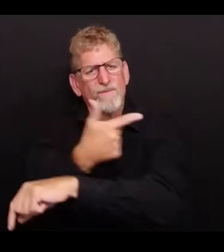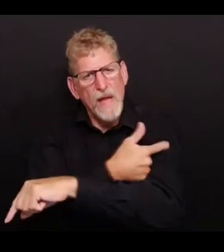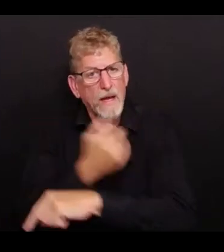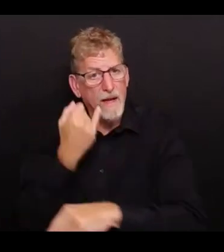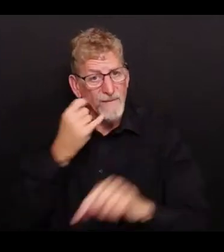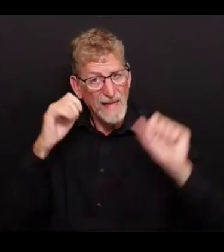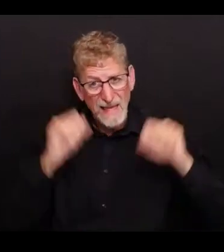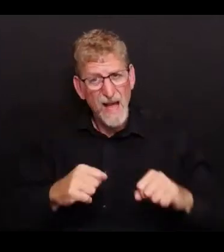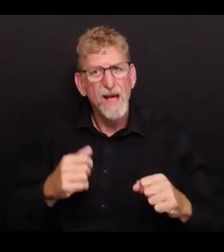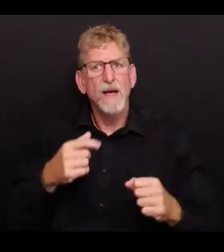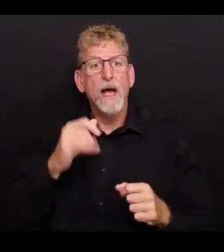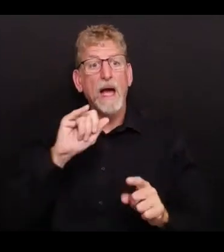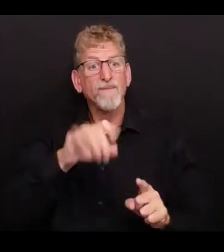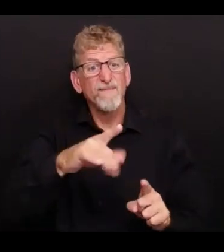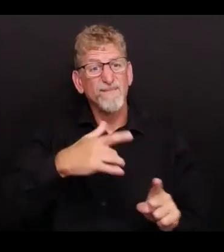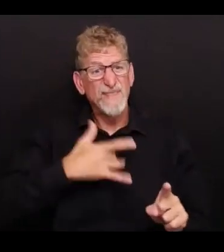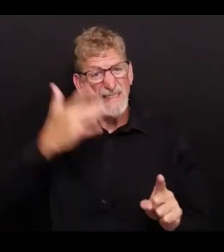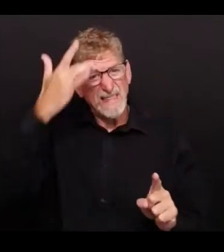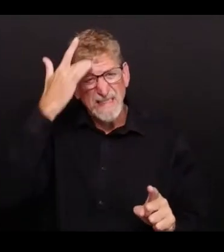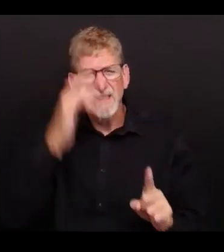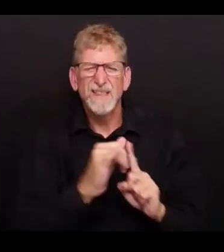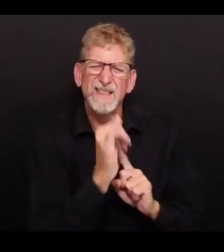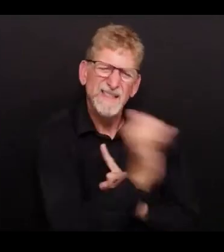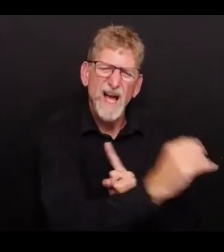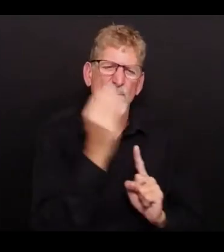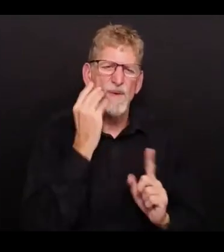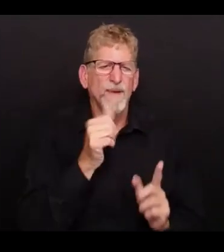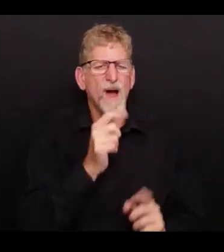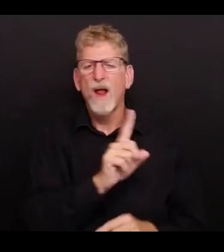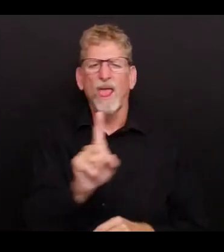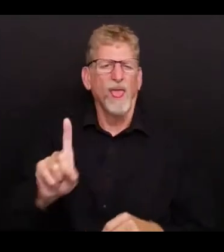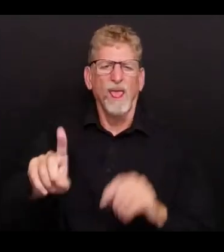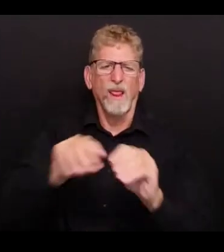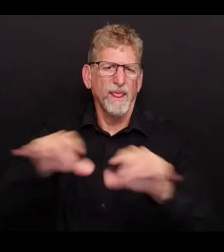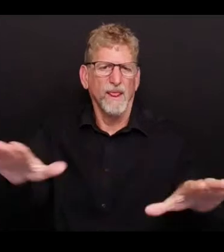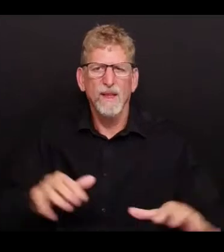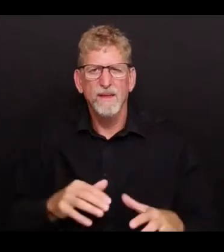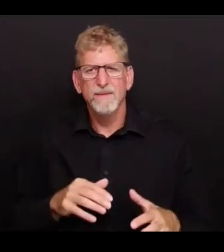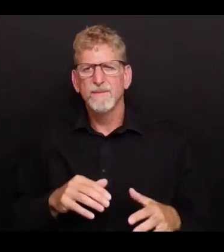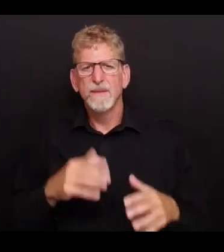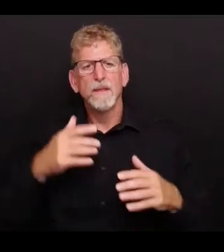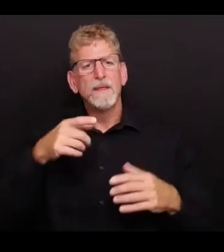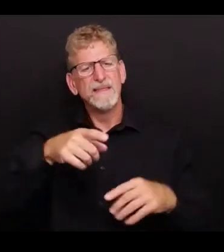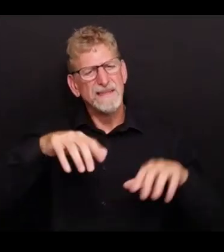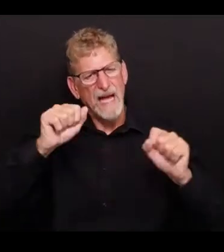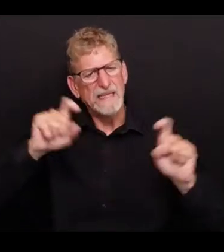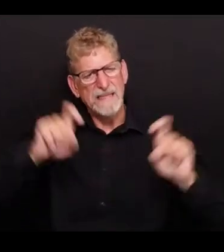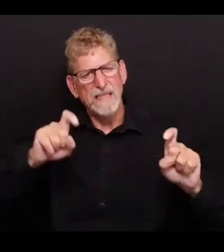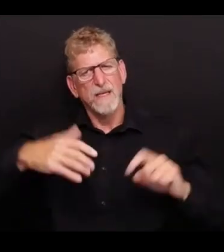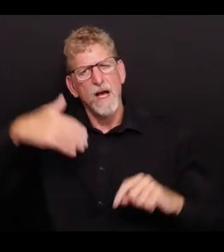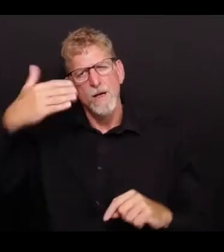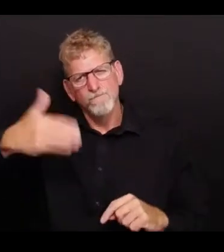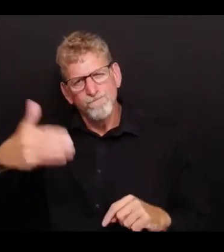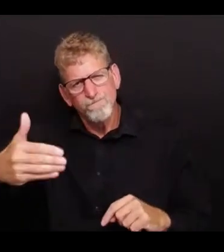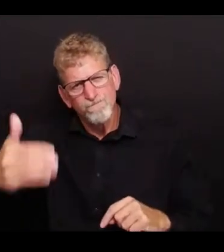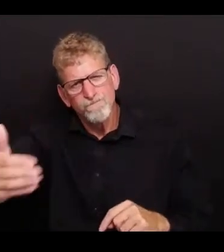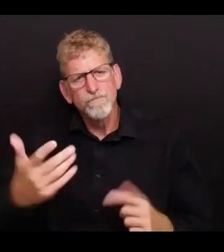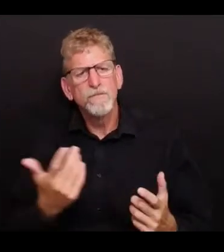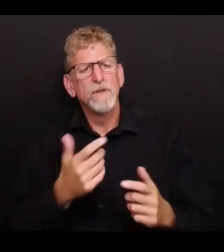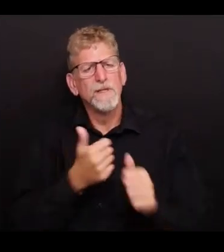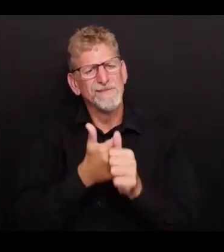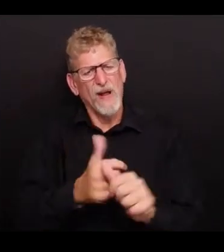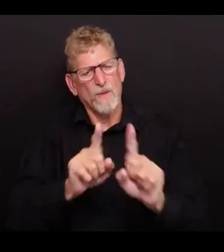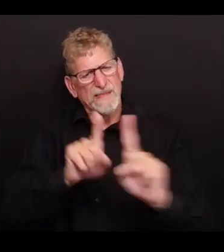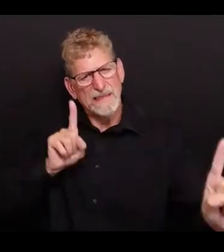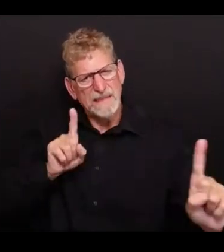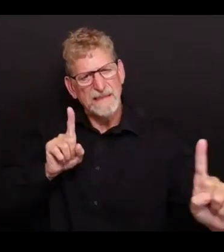ill, that consistent and regular testing, and social distancing between you and others that are not part of your household.